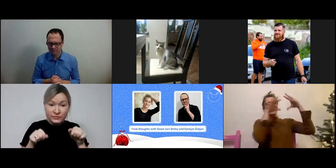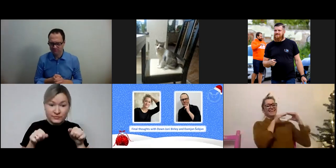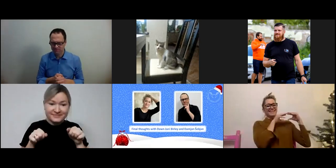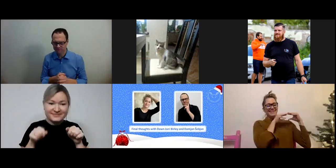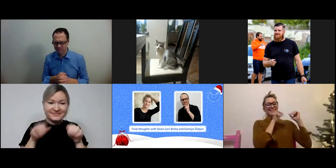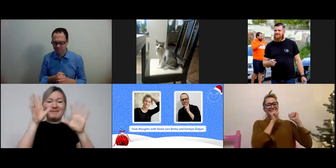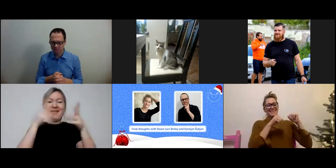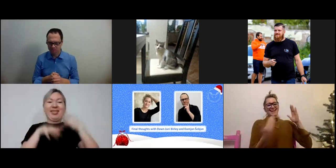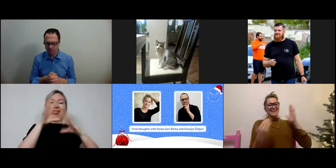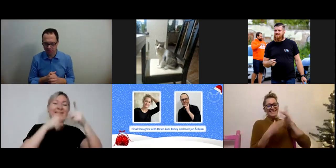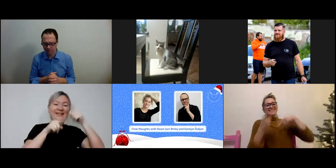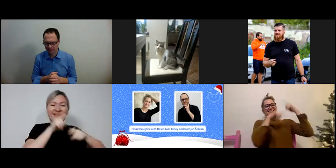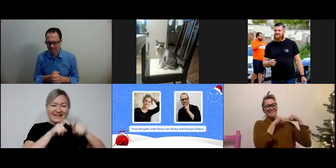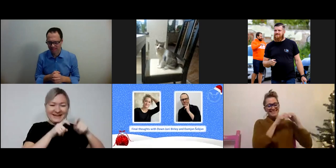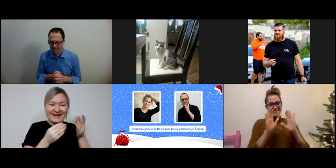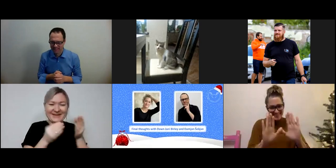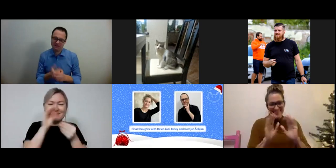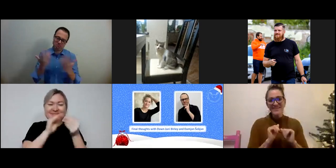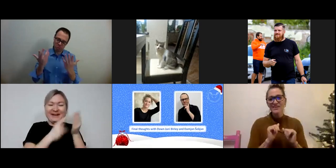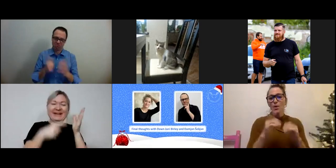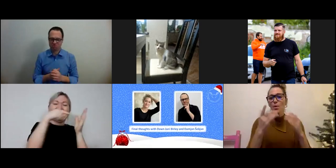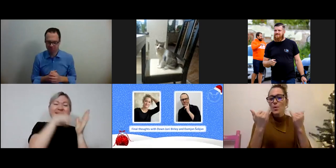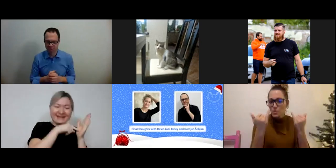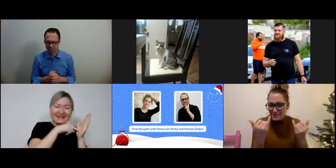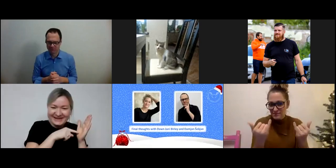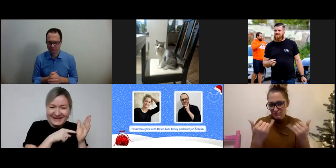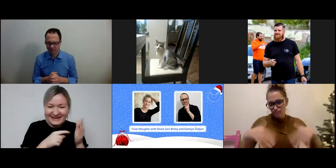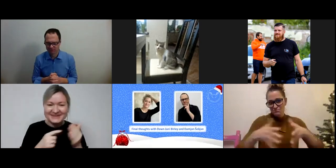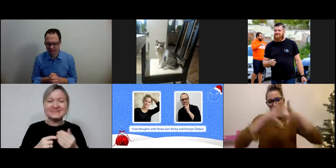Let's continue. All right, rewind.